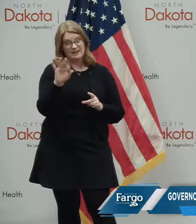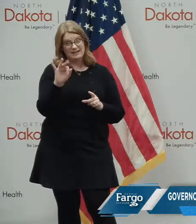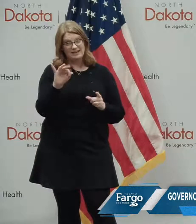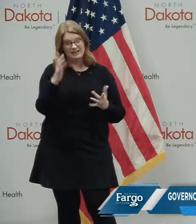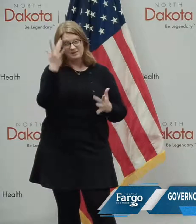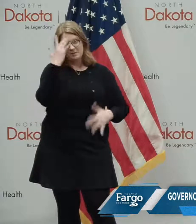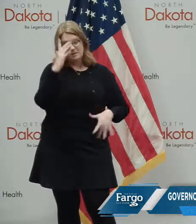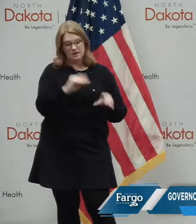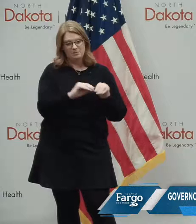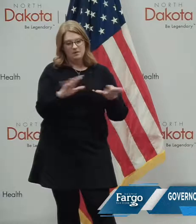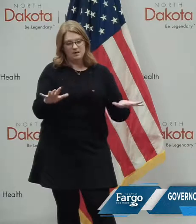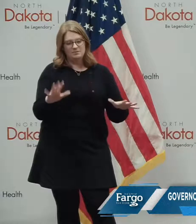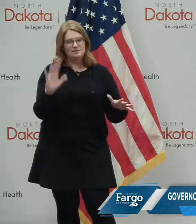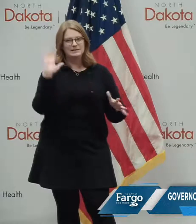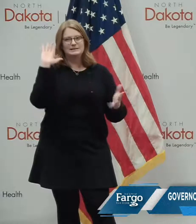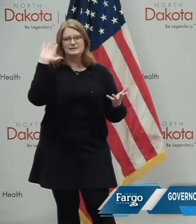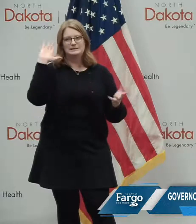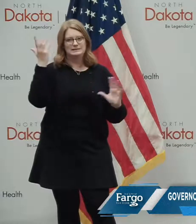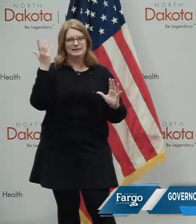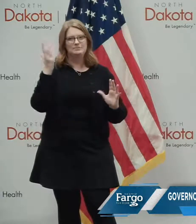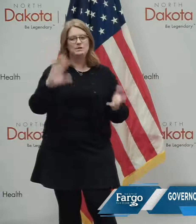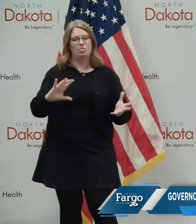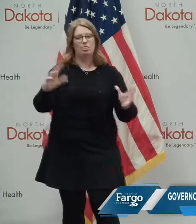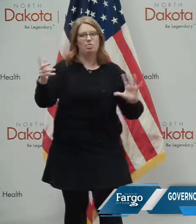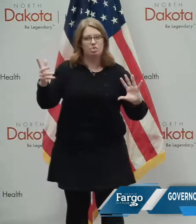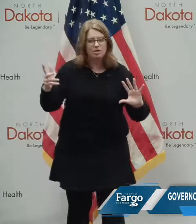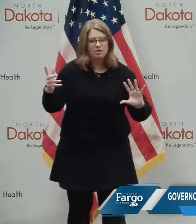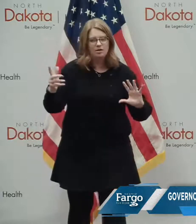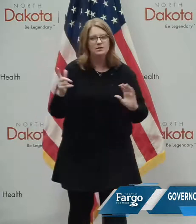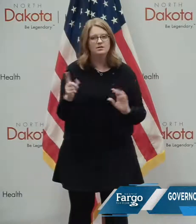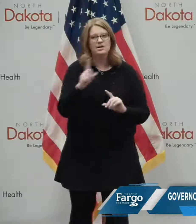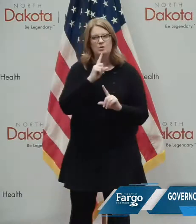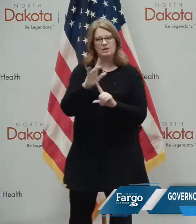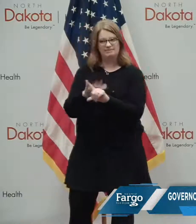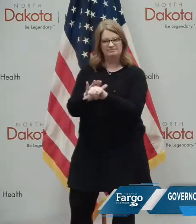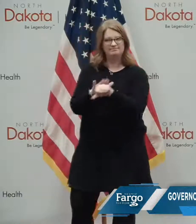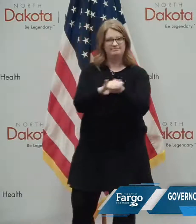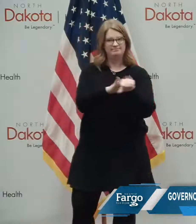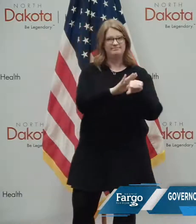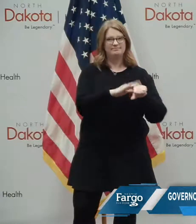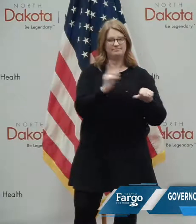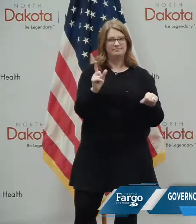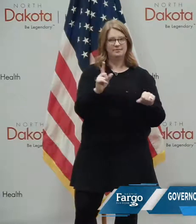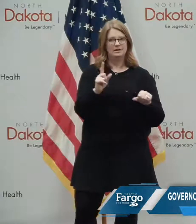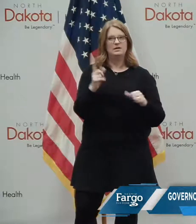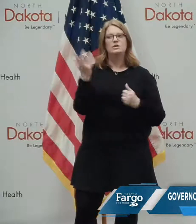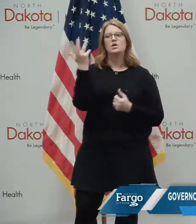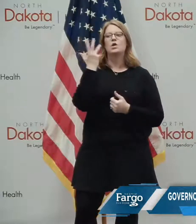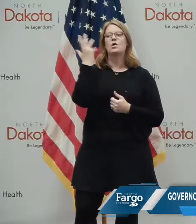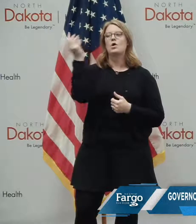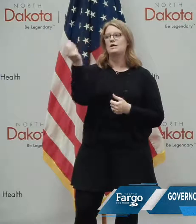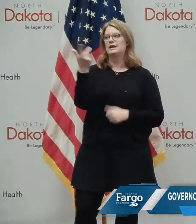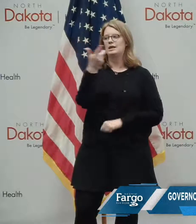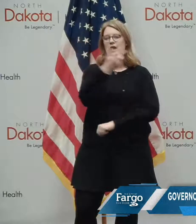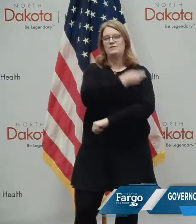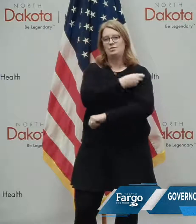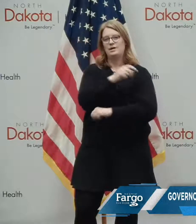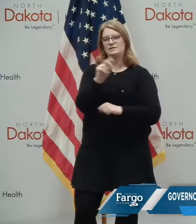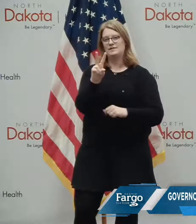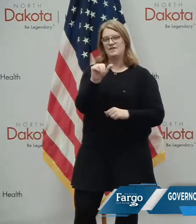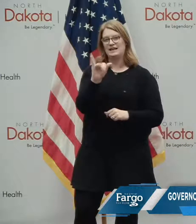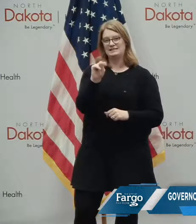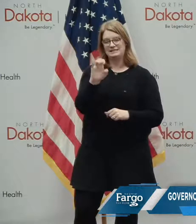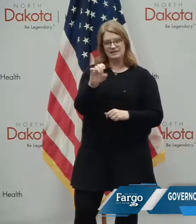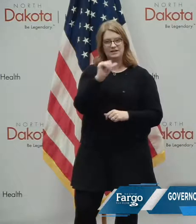things that we can't control ourselves, the one thing that everybody can do is to go out and get an influenza vaccine. It'll not